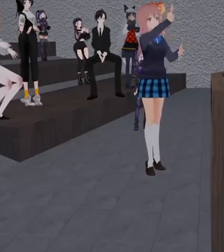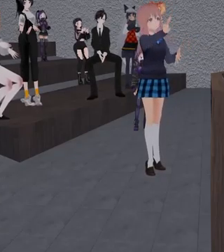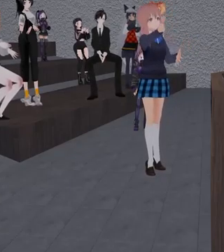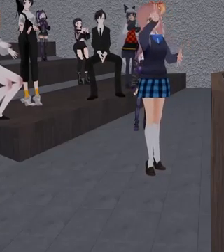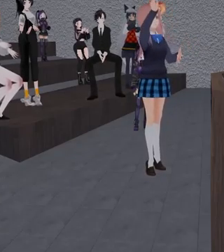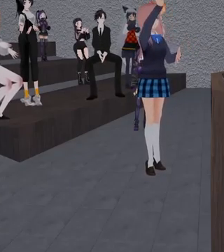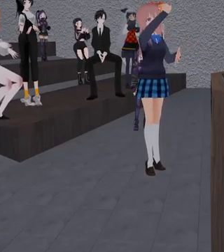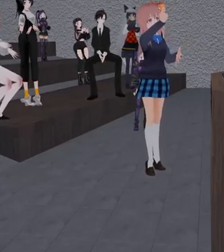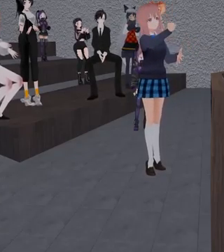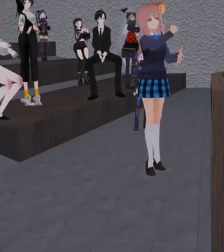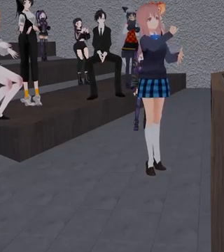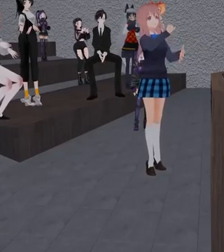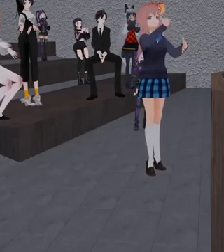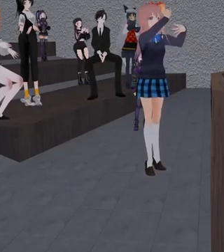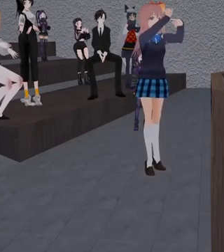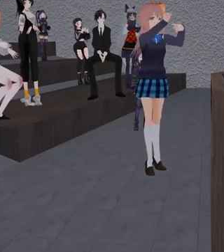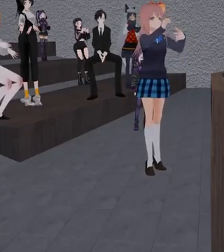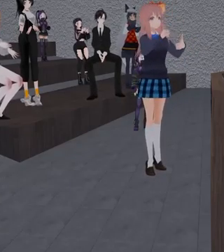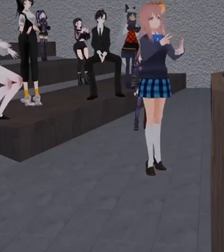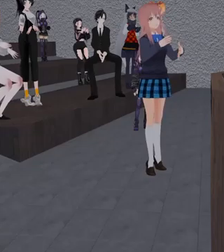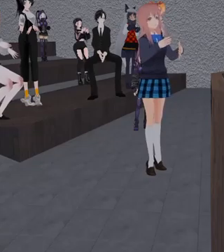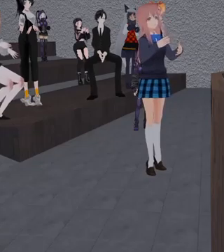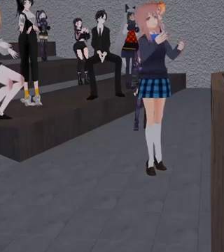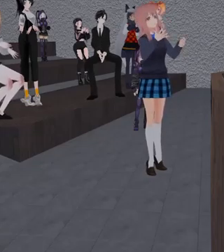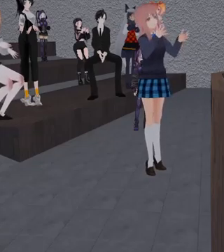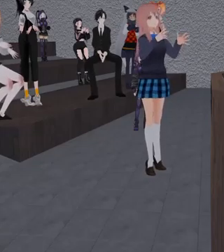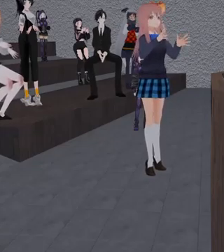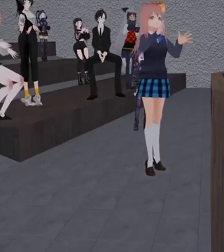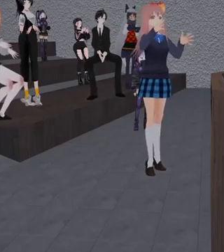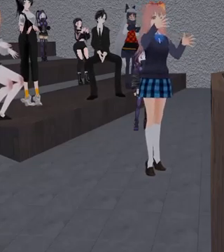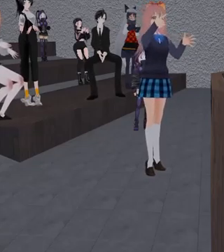A U pause?